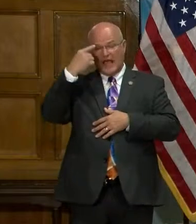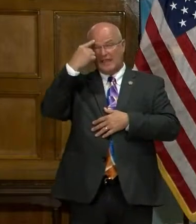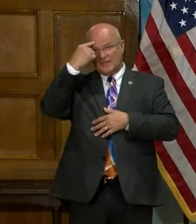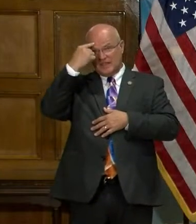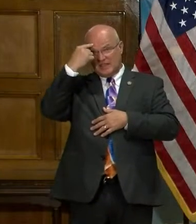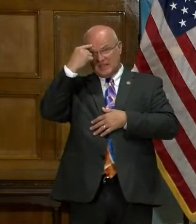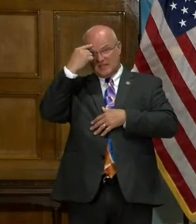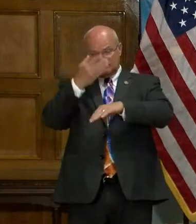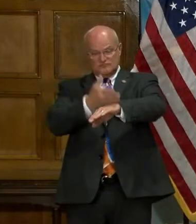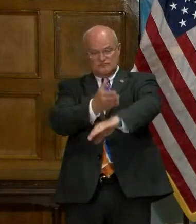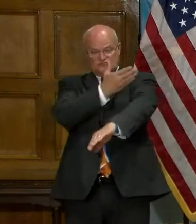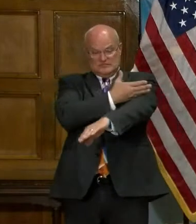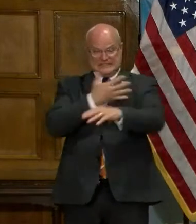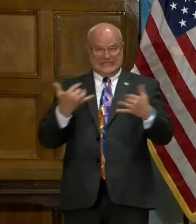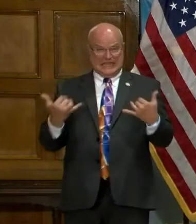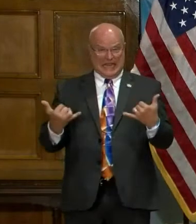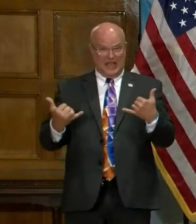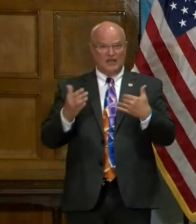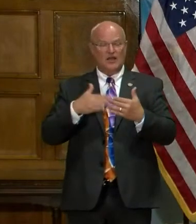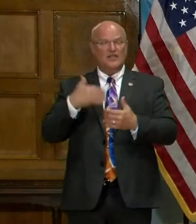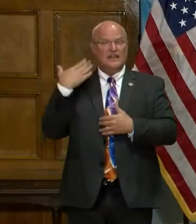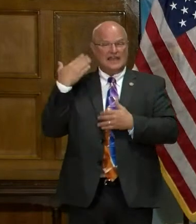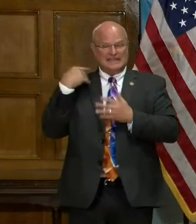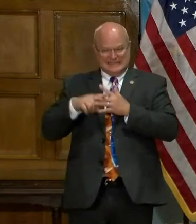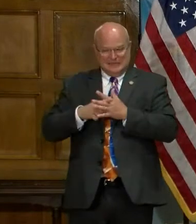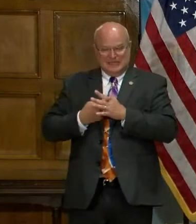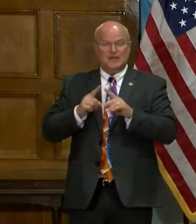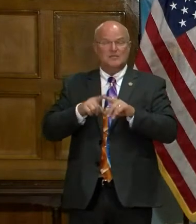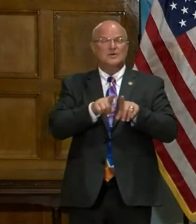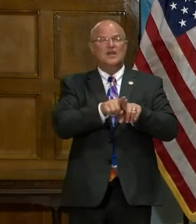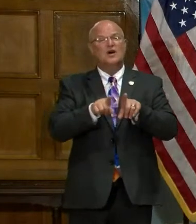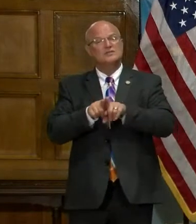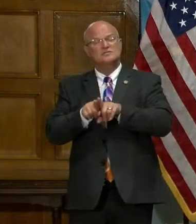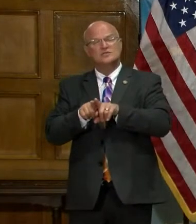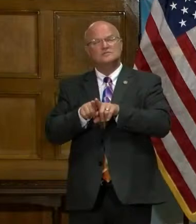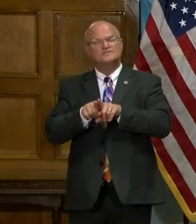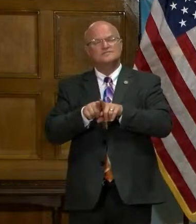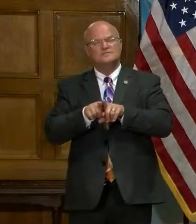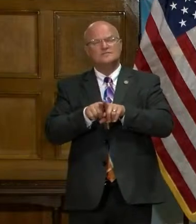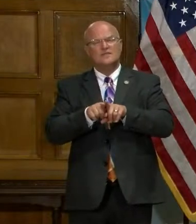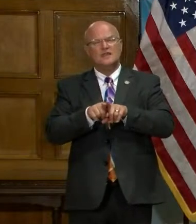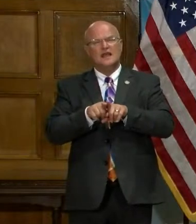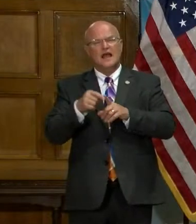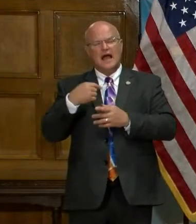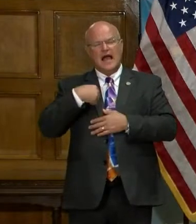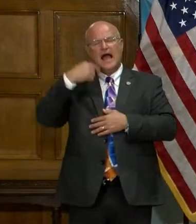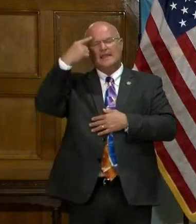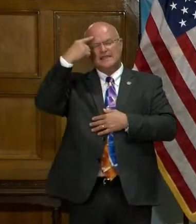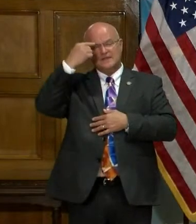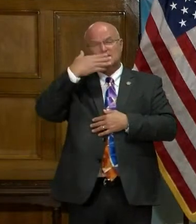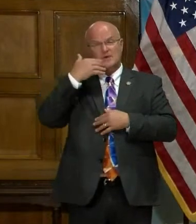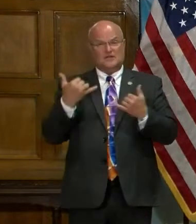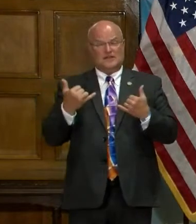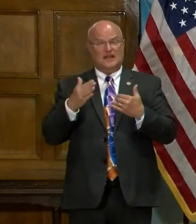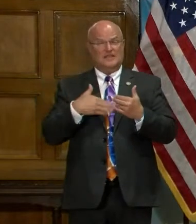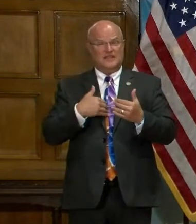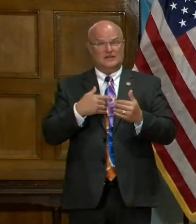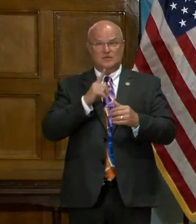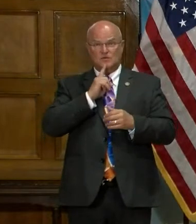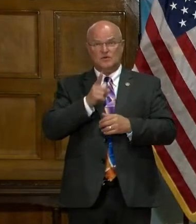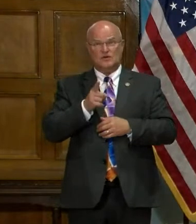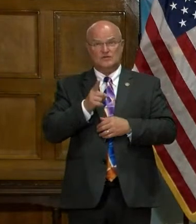far much better now than we were at the beginning, but also even I think we're better off now than we